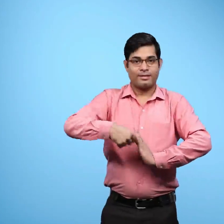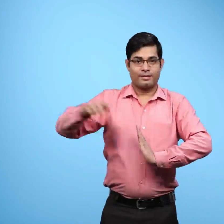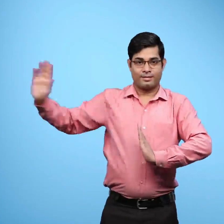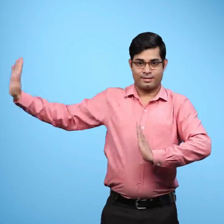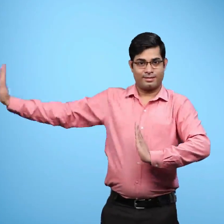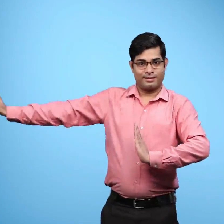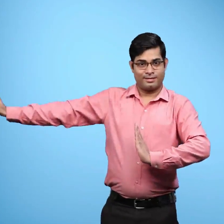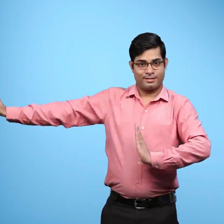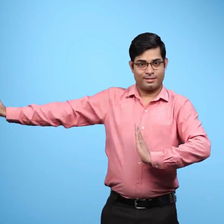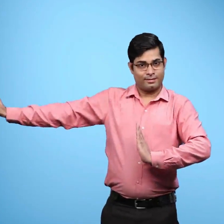wrist.